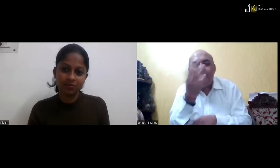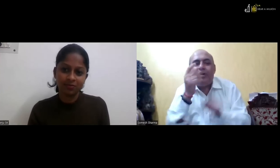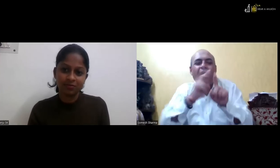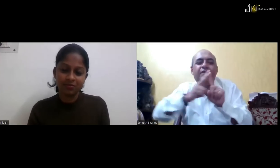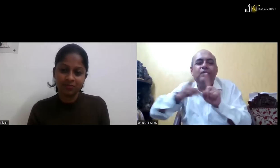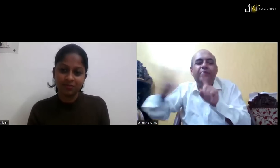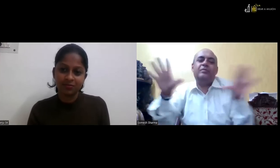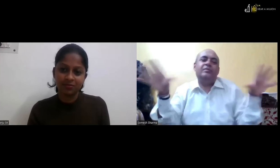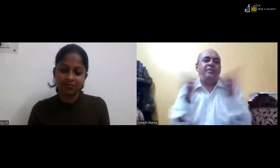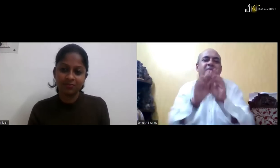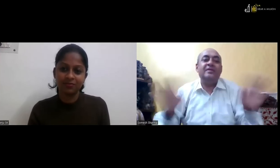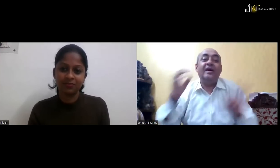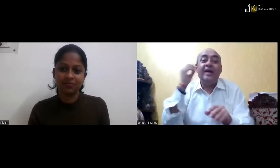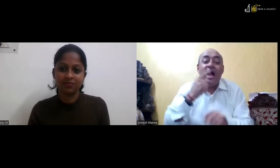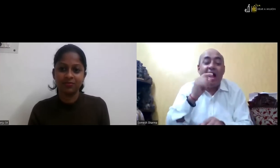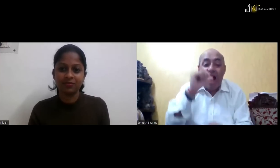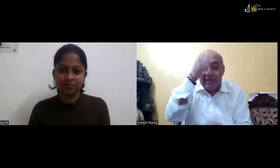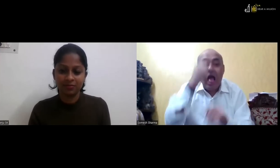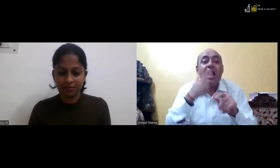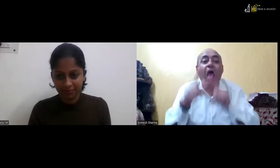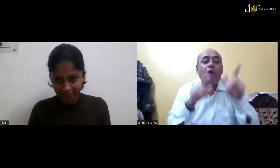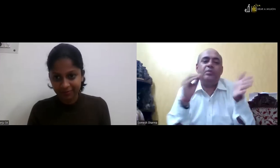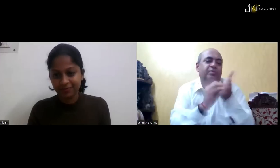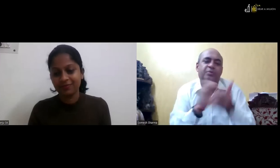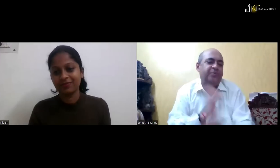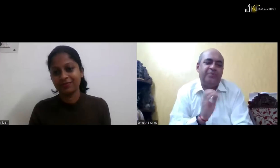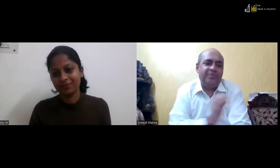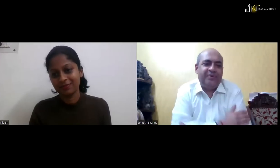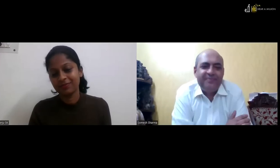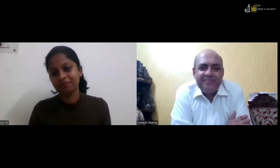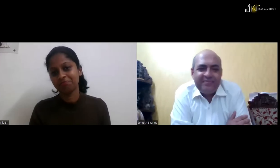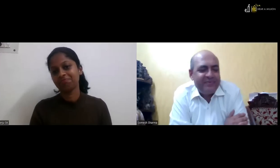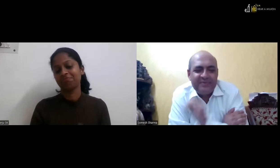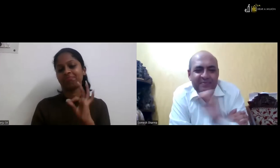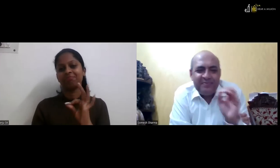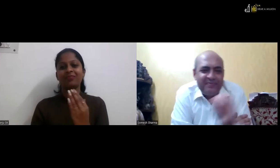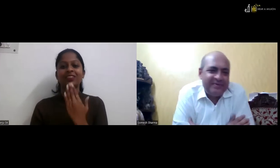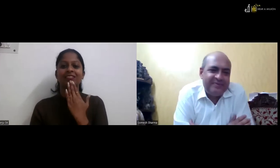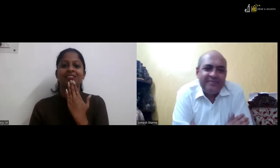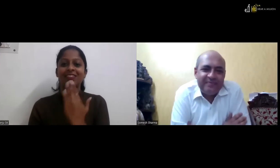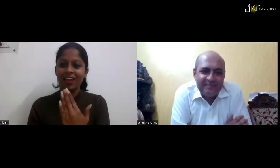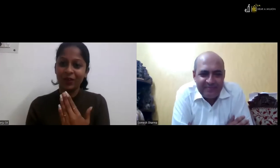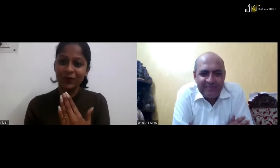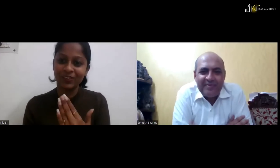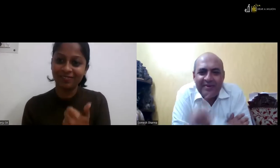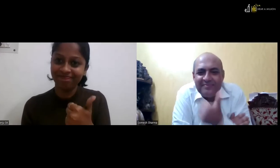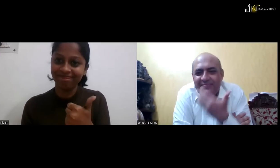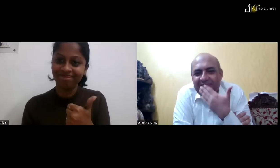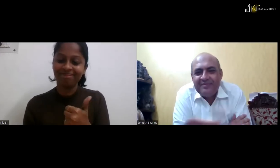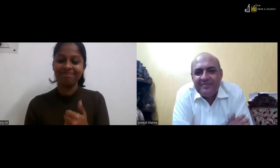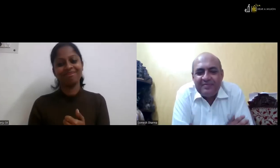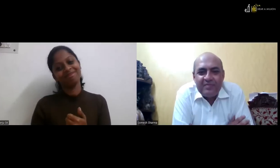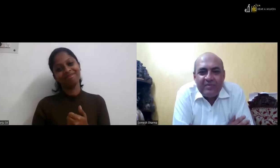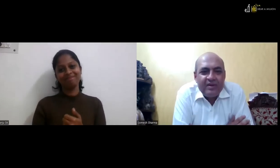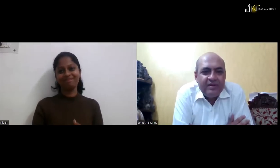sports, whether it is like for different sports, but we don't have option of sign language into